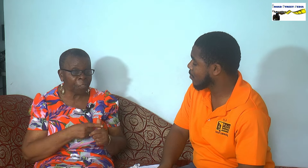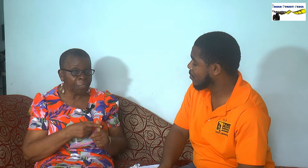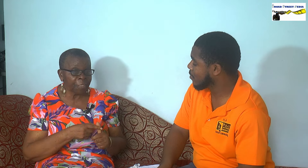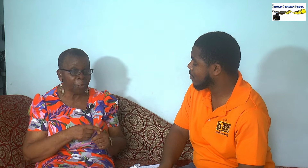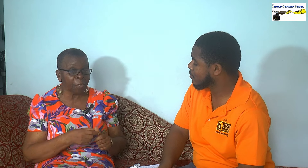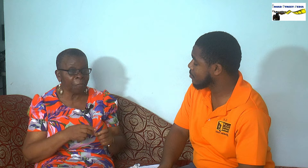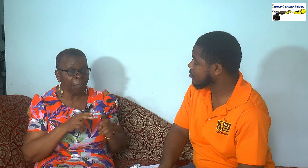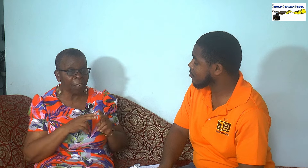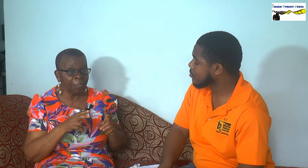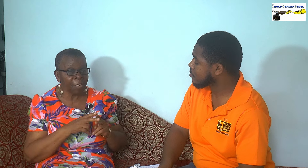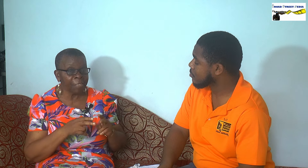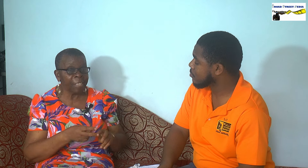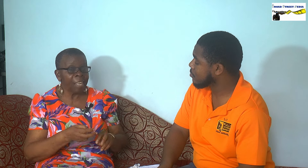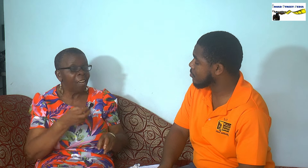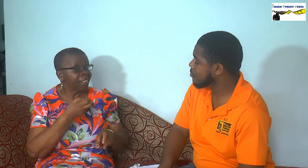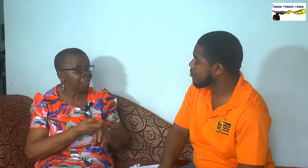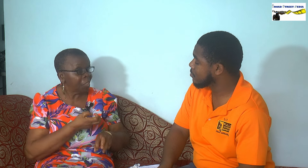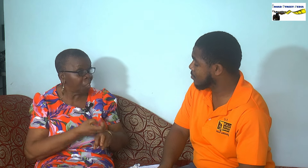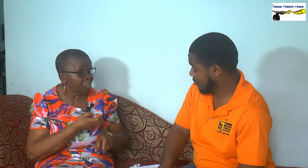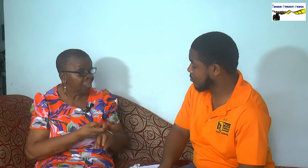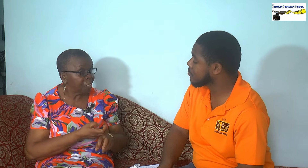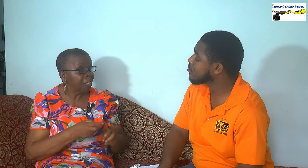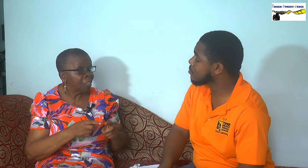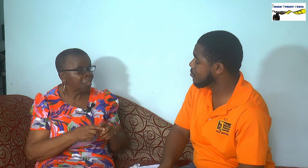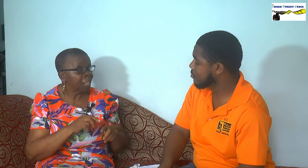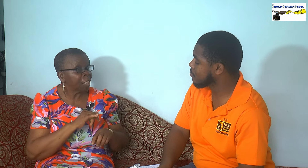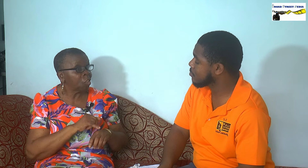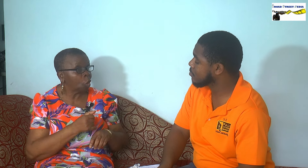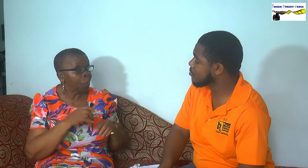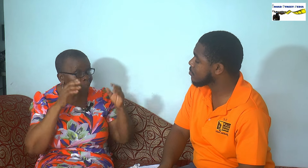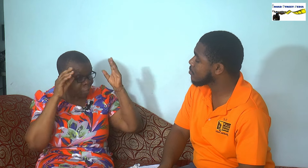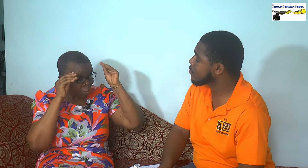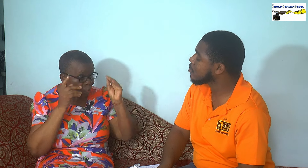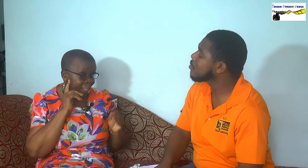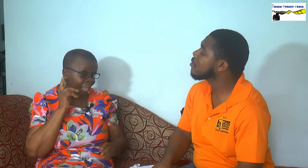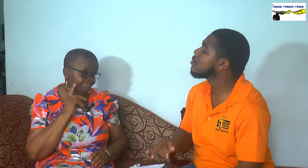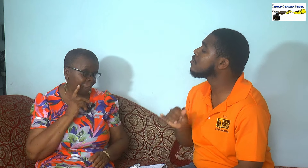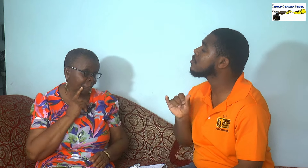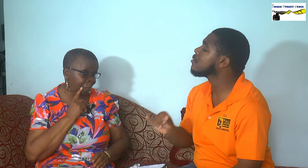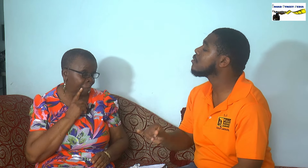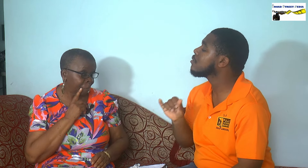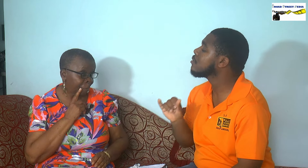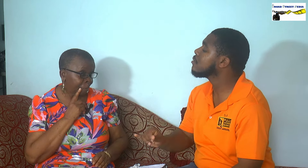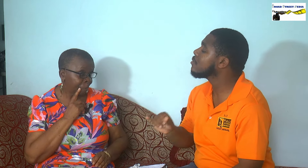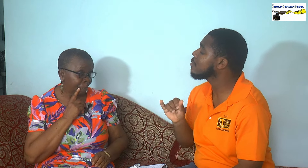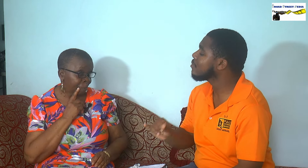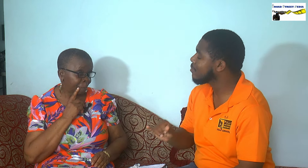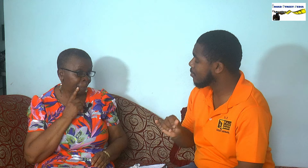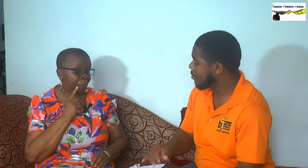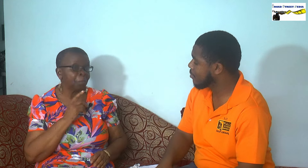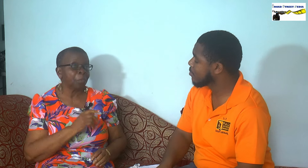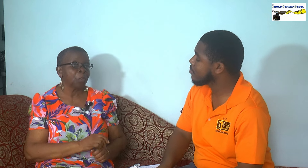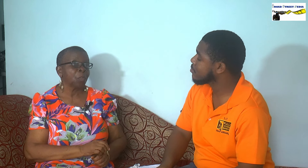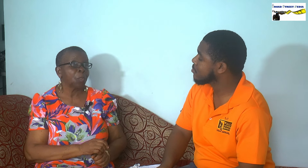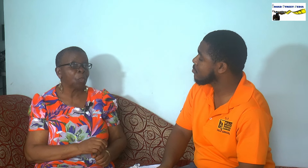At first it was very, very difficult to get a job teaching the deaf. Okay.